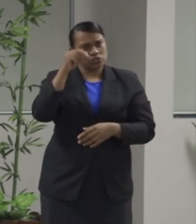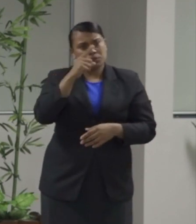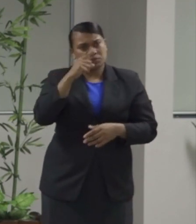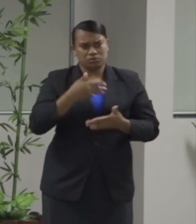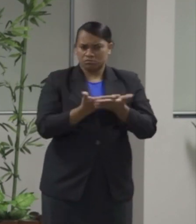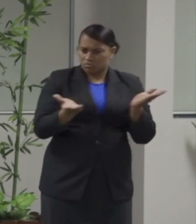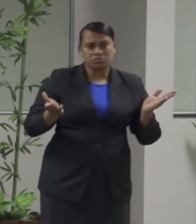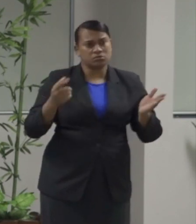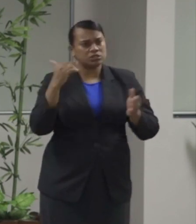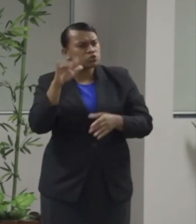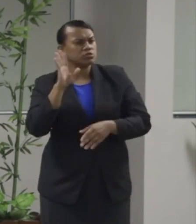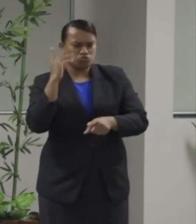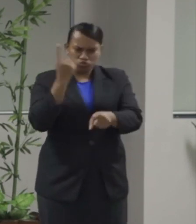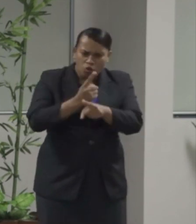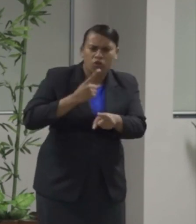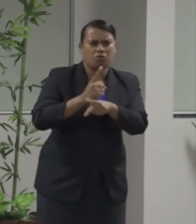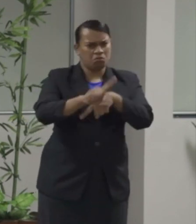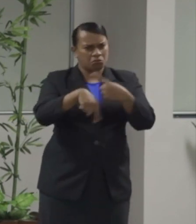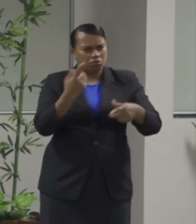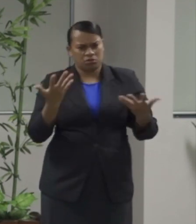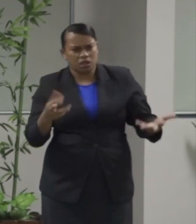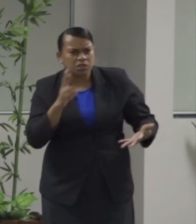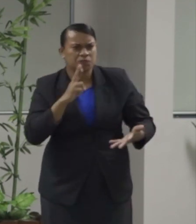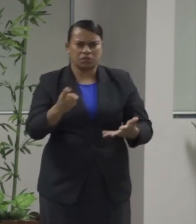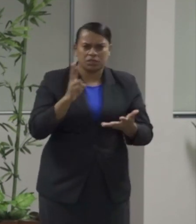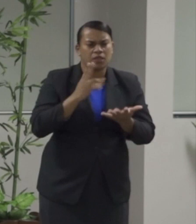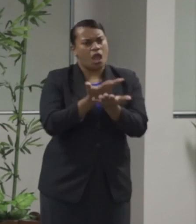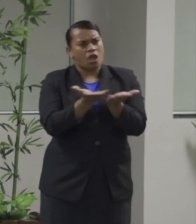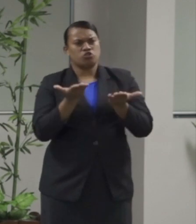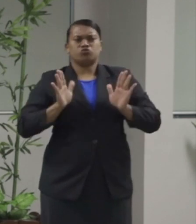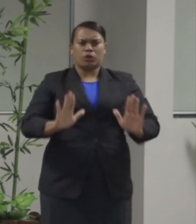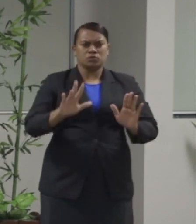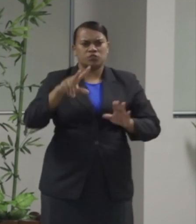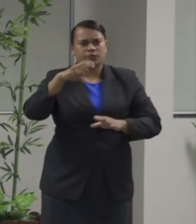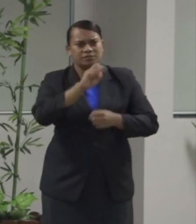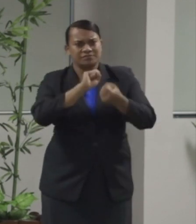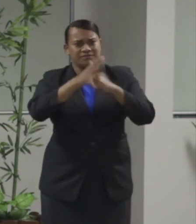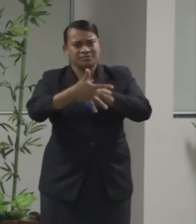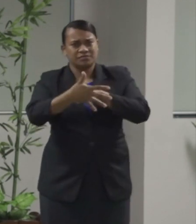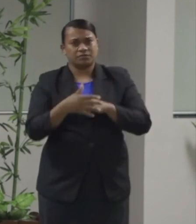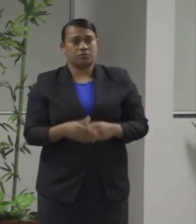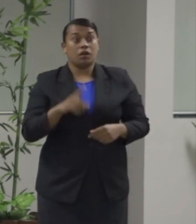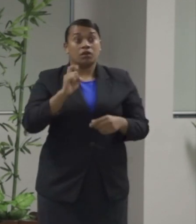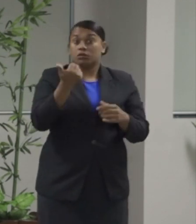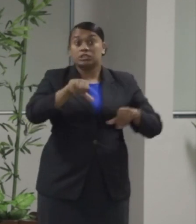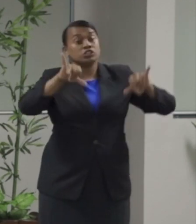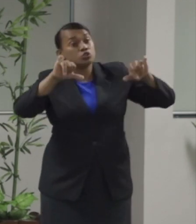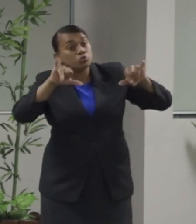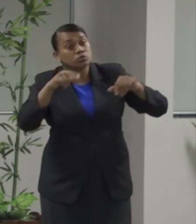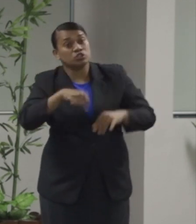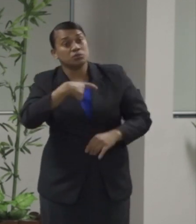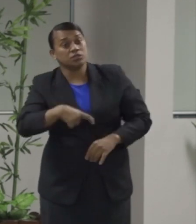needed to contain the spread of the virus. They all have been matters of personal responsibility, because